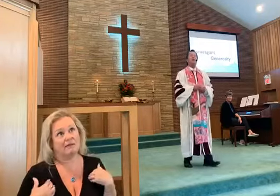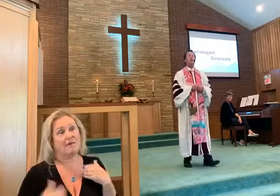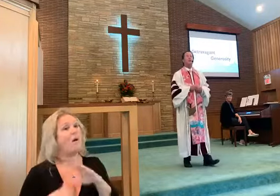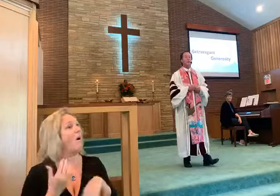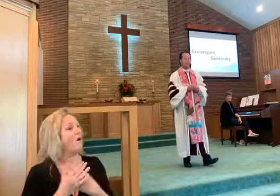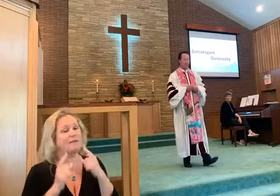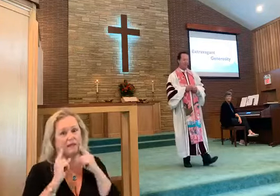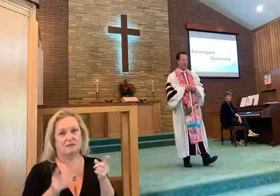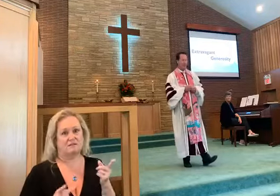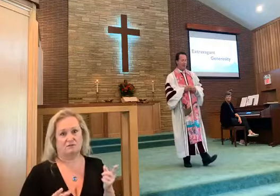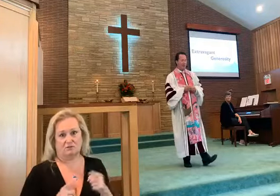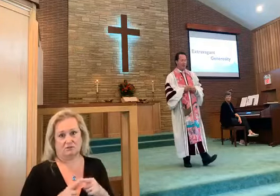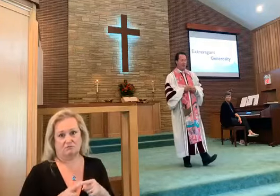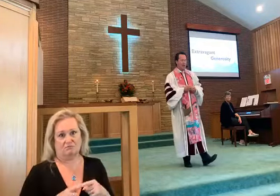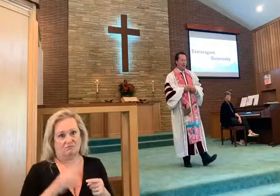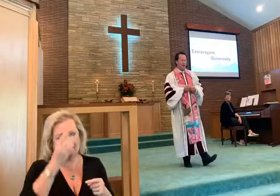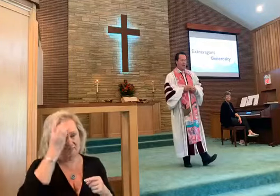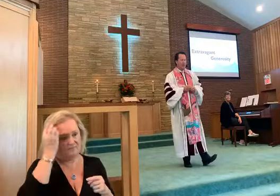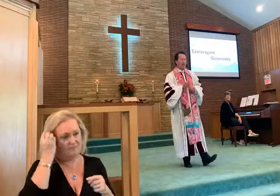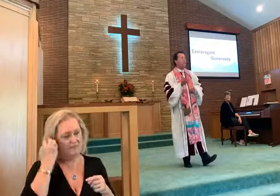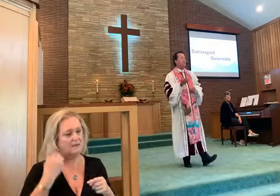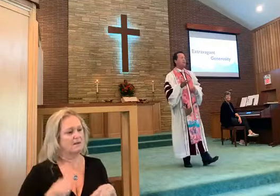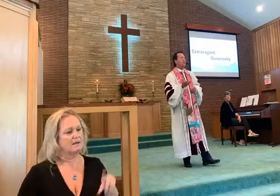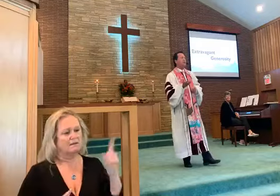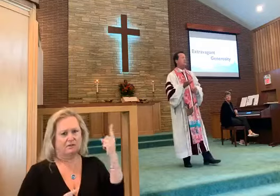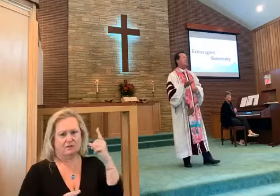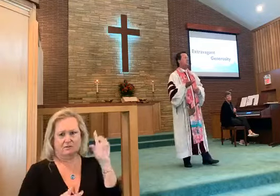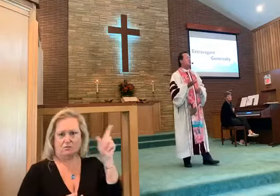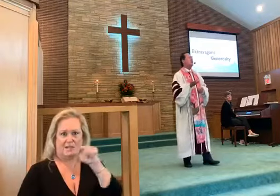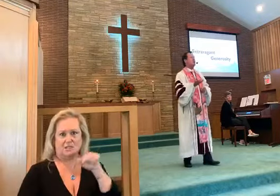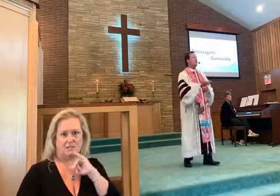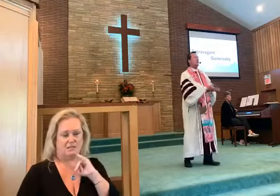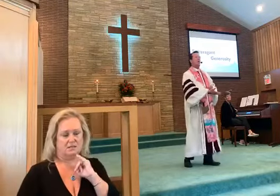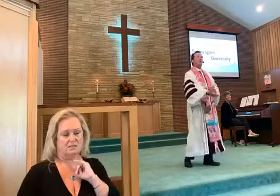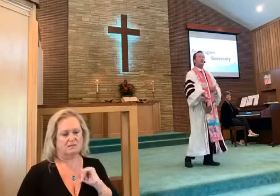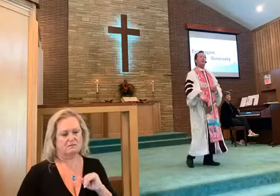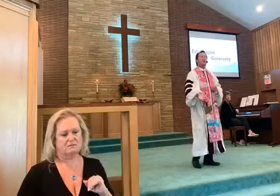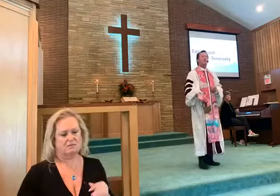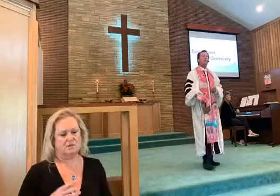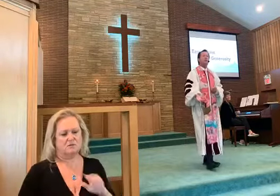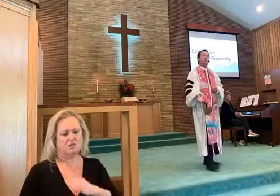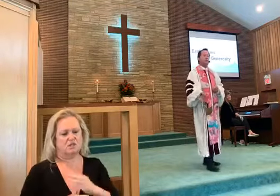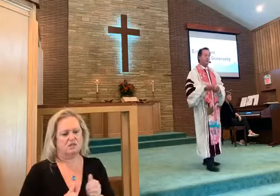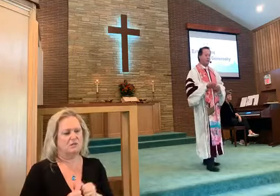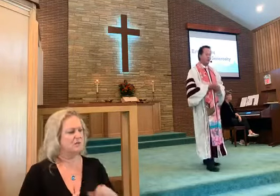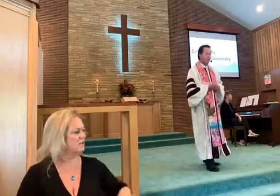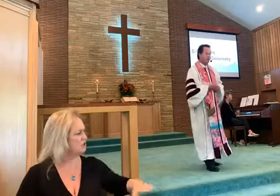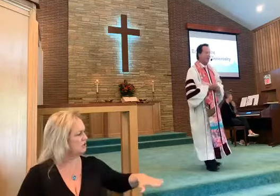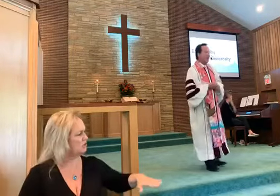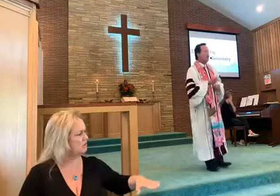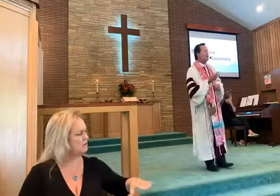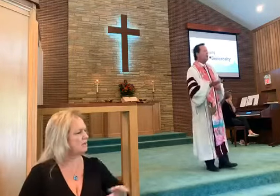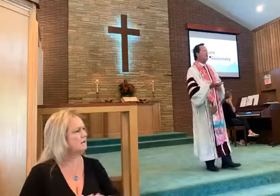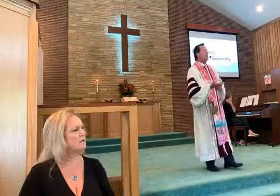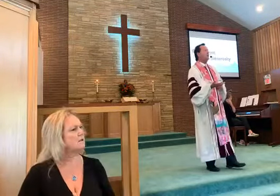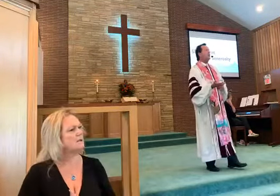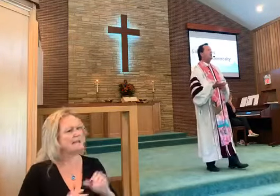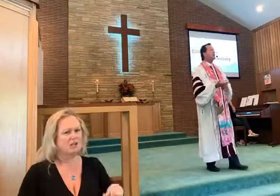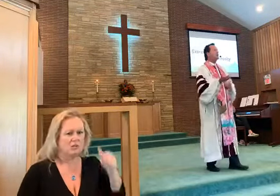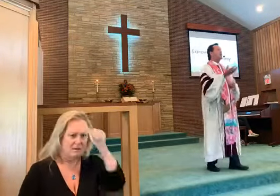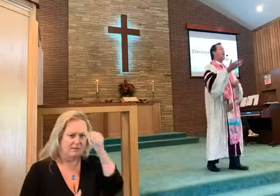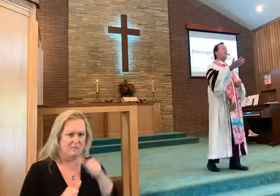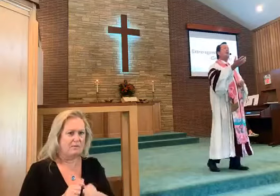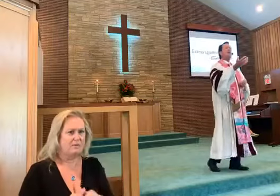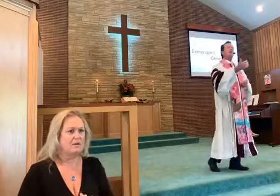the answers to. The first question is kind of what I was sharing with the children. Can you remember the